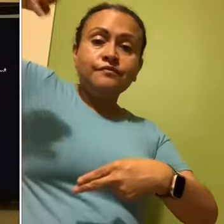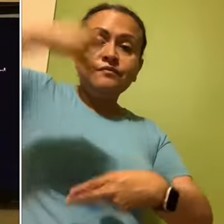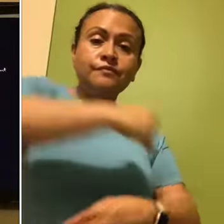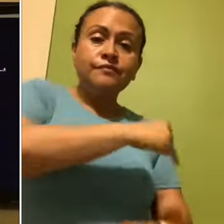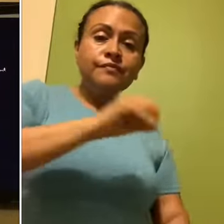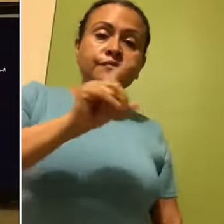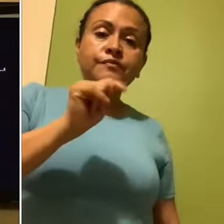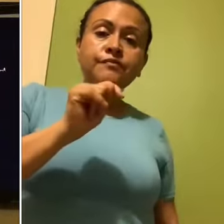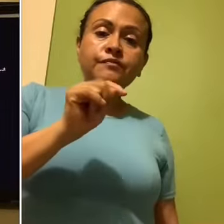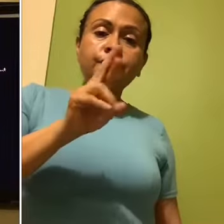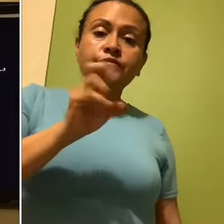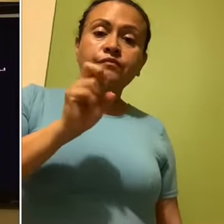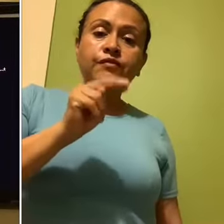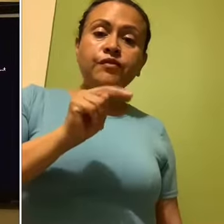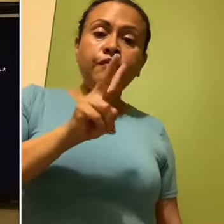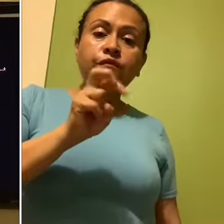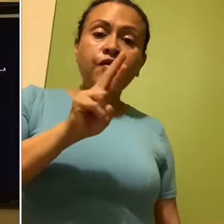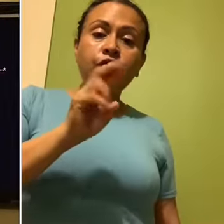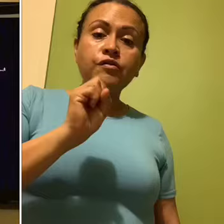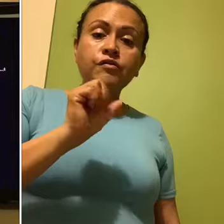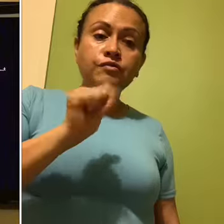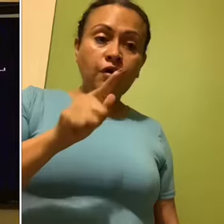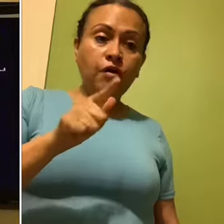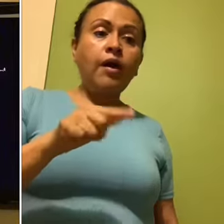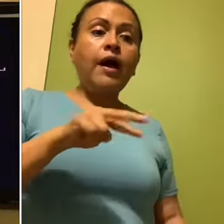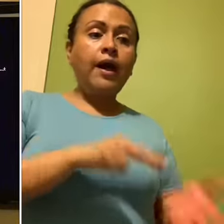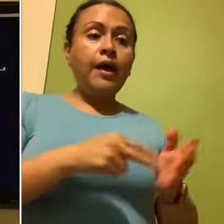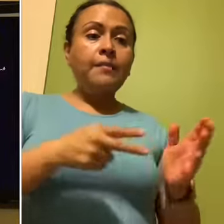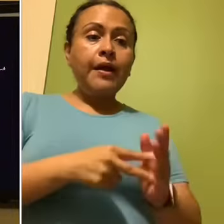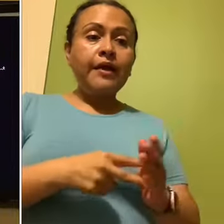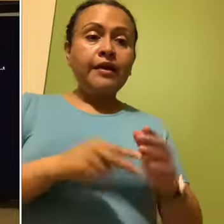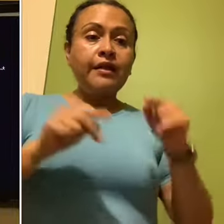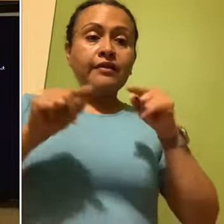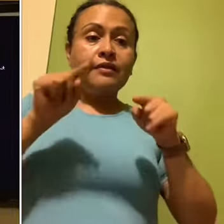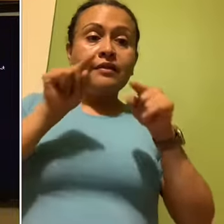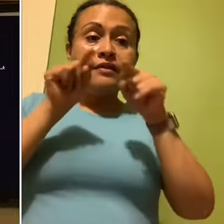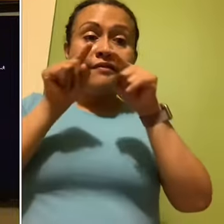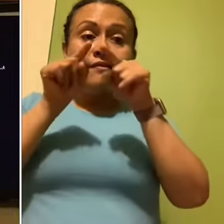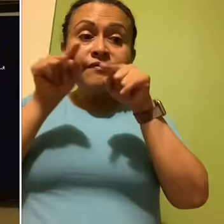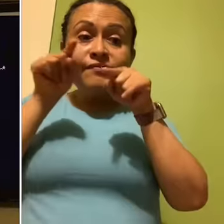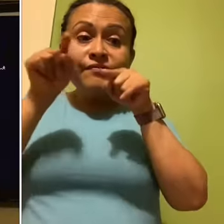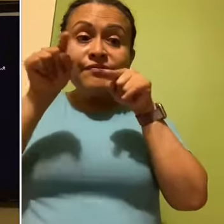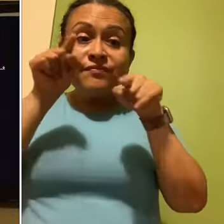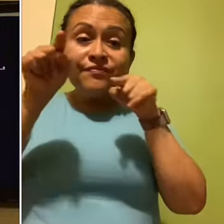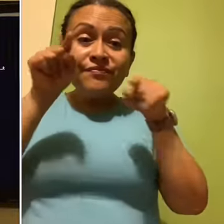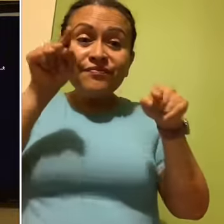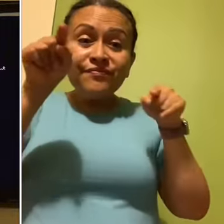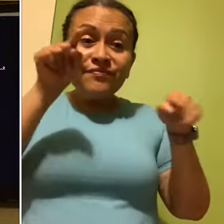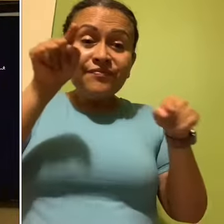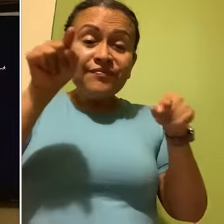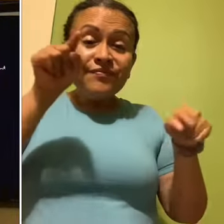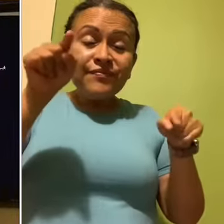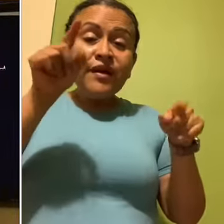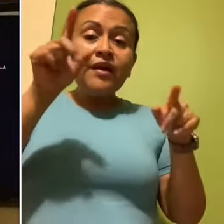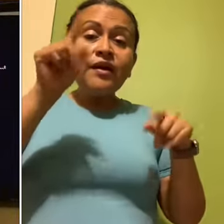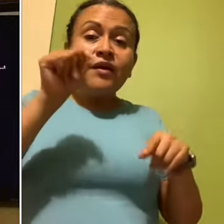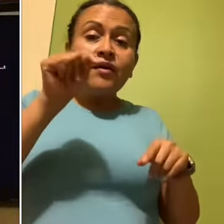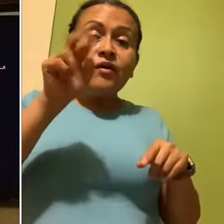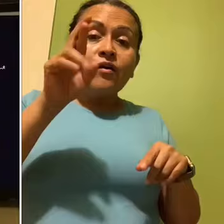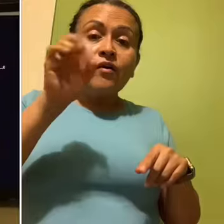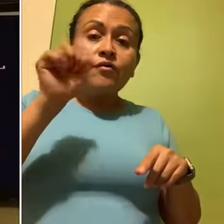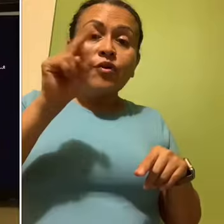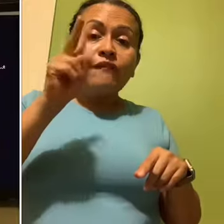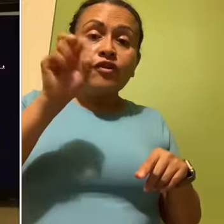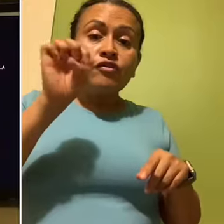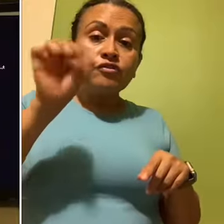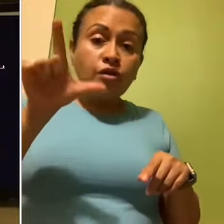transversal. And if you view it as a transversal, then you know that this angle corresponds to this angle, and we know from